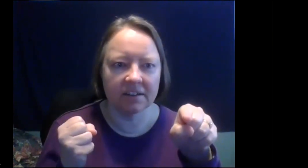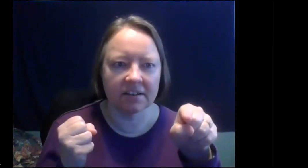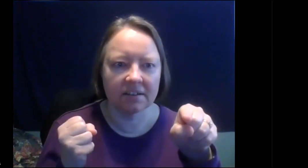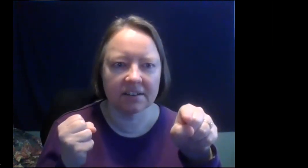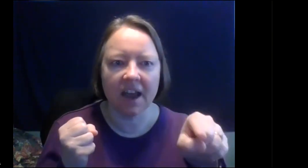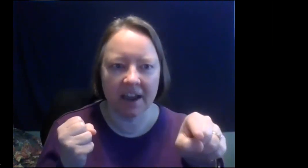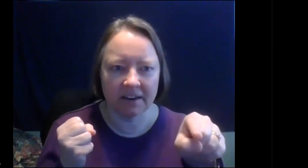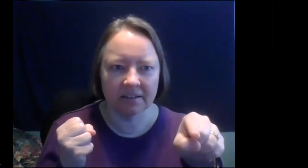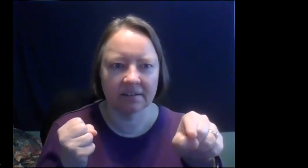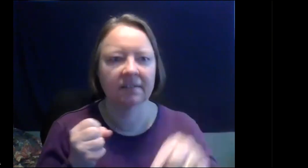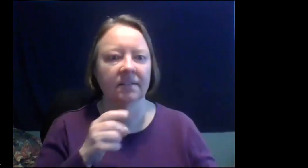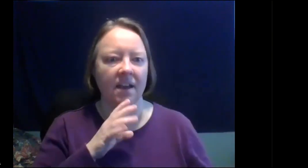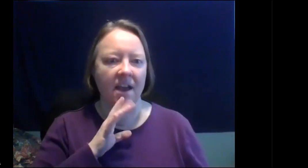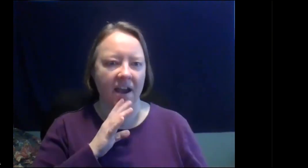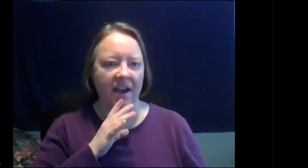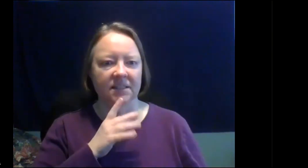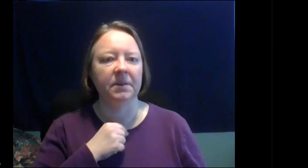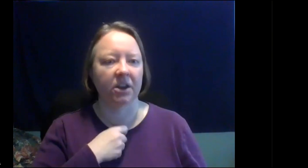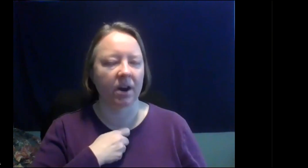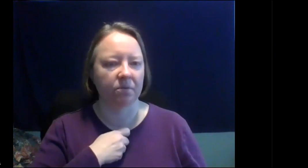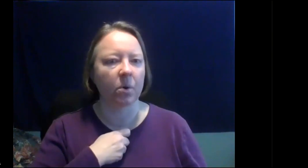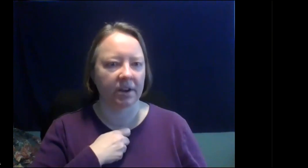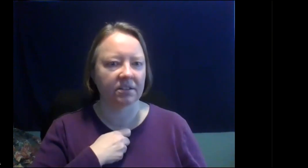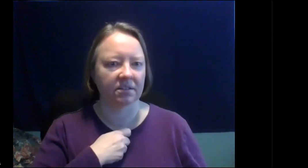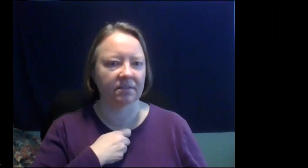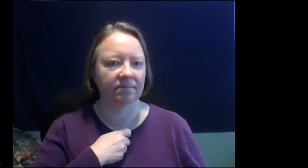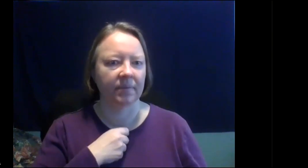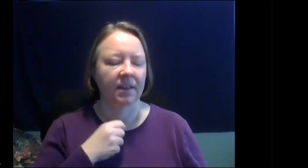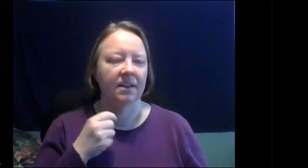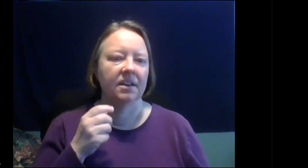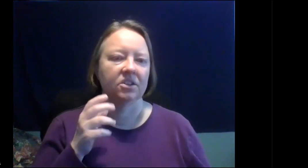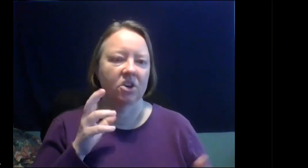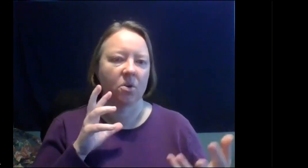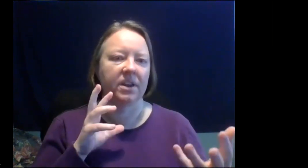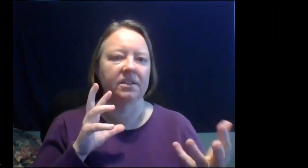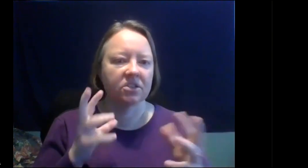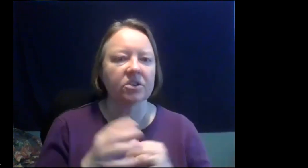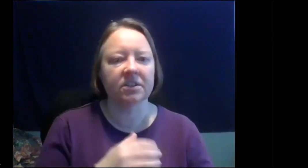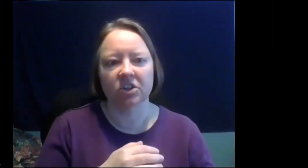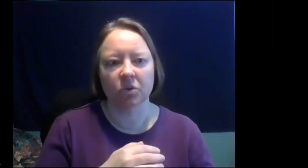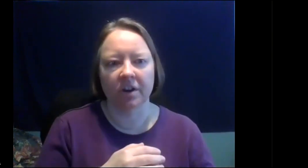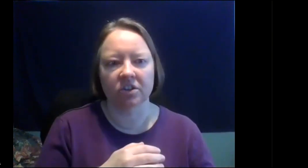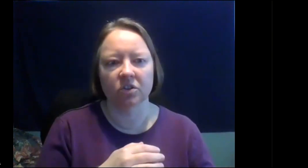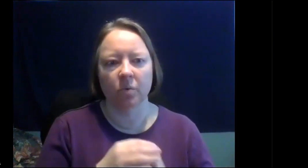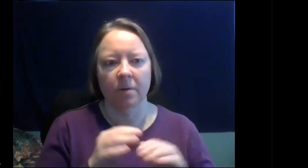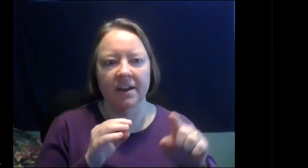client sign, I speak or I voice. So in certain situations where my